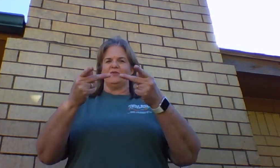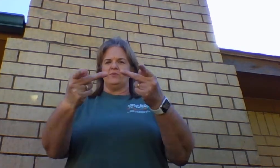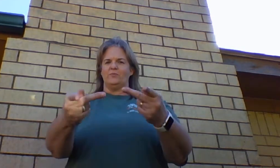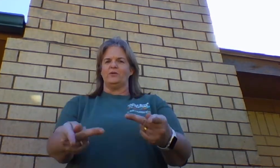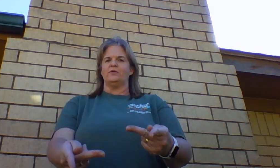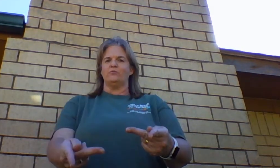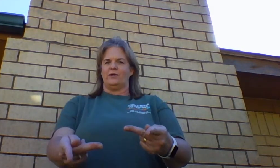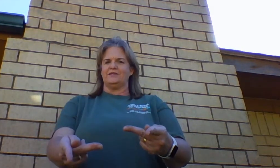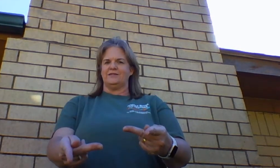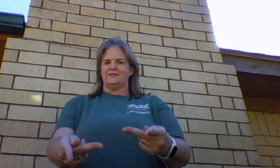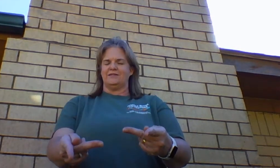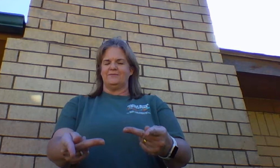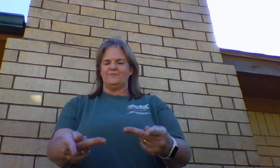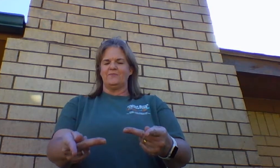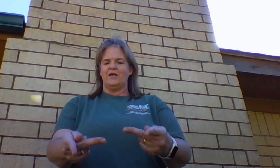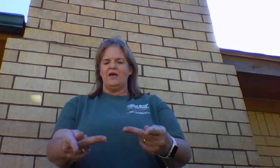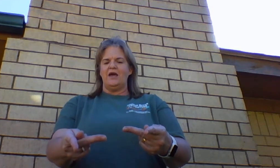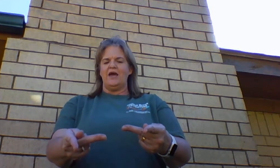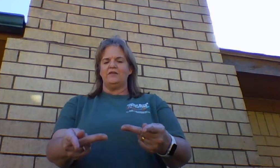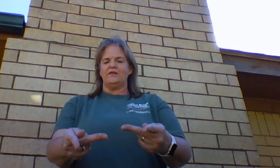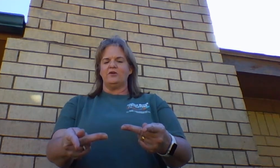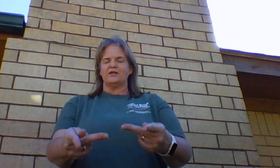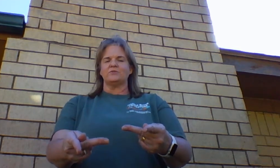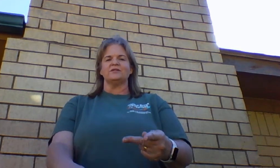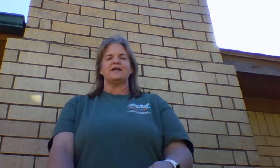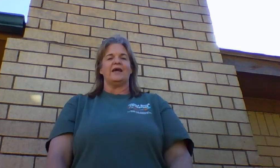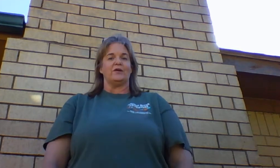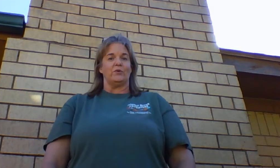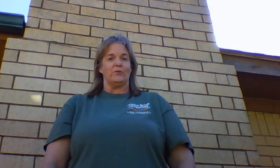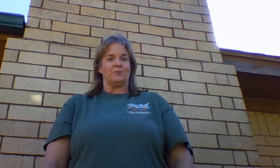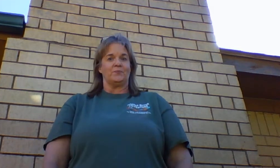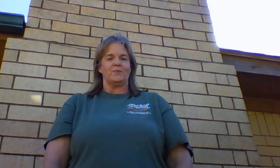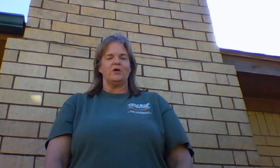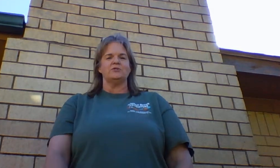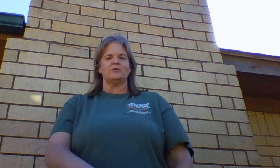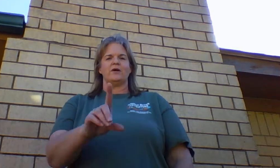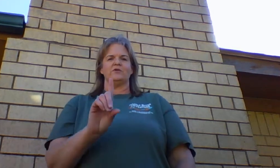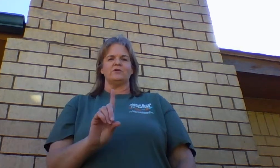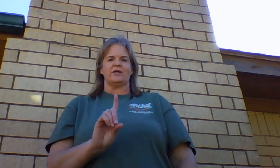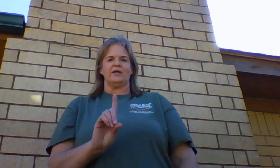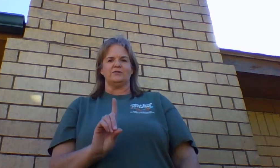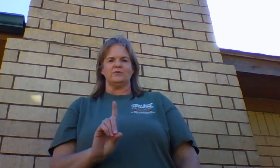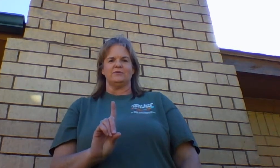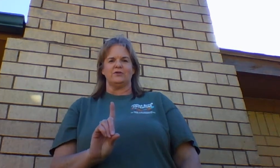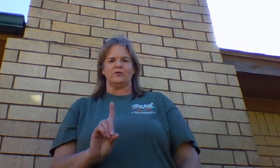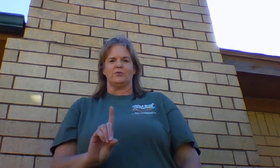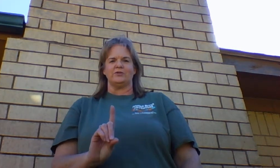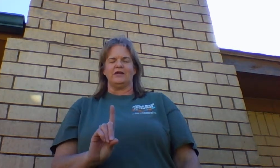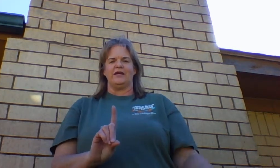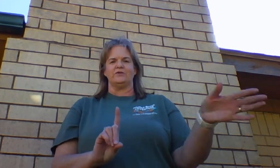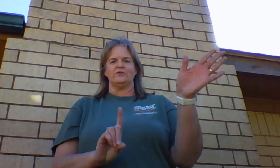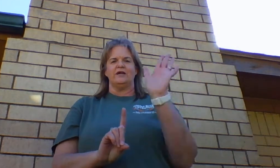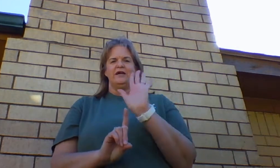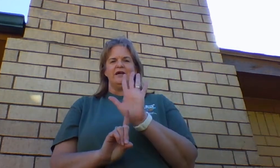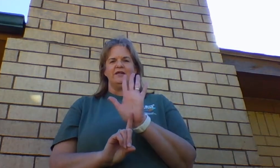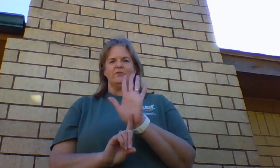will be present. And then our next one is candle. So we have our little candle, our little birthday candle, and then we're going to